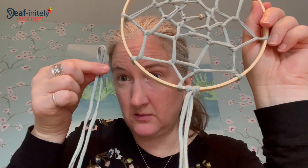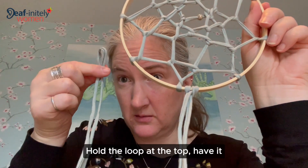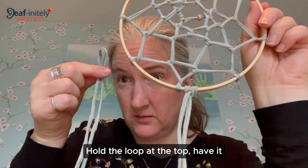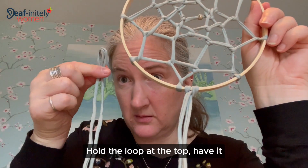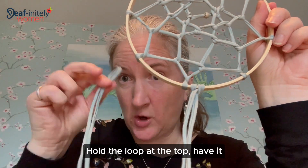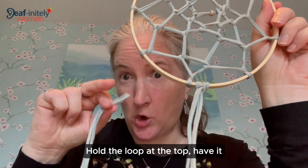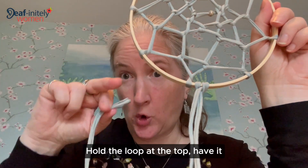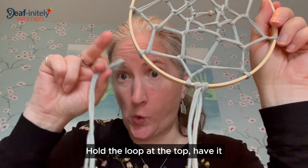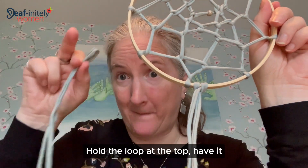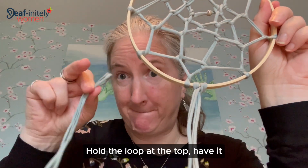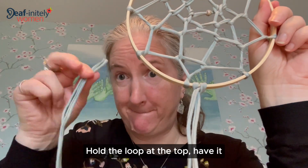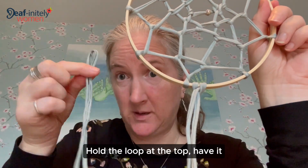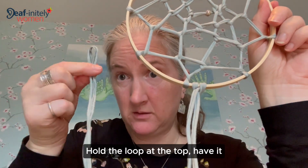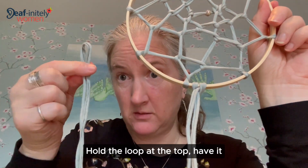Hold the loop at the top,